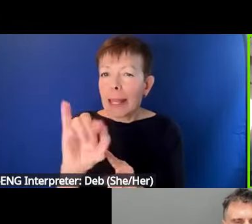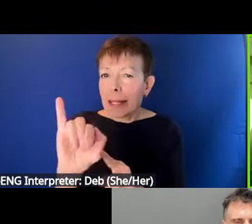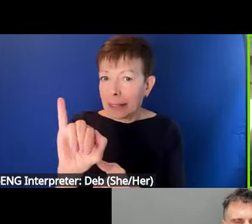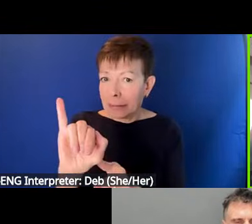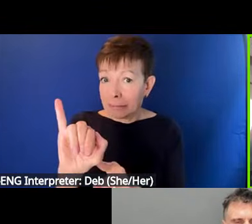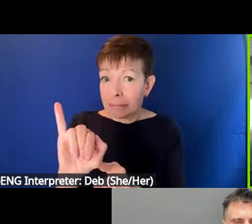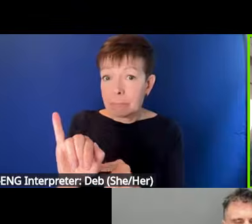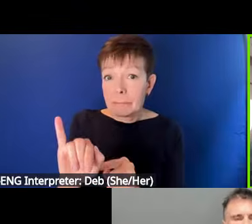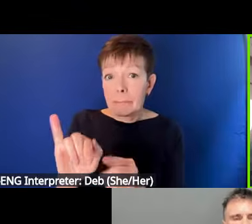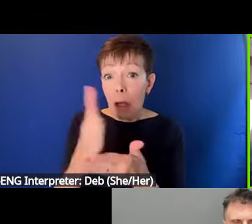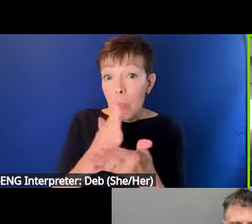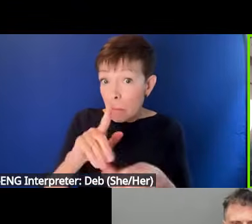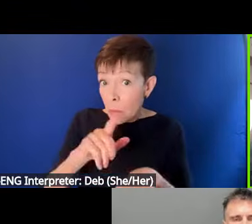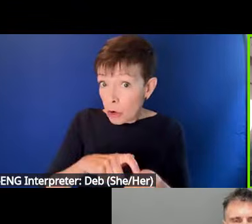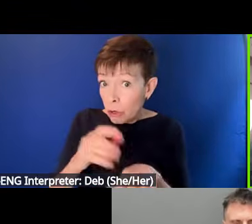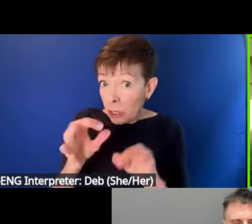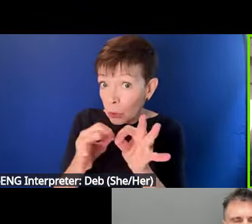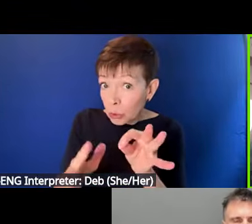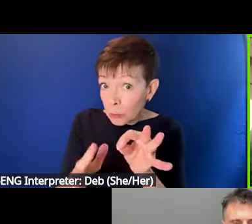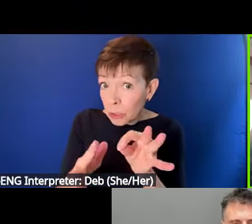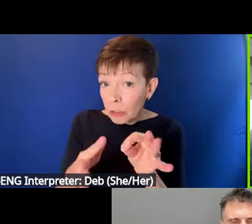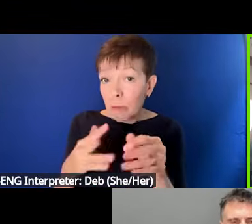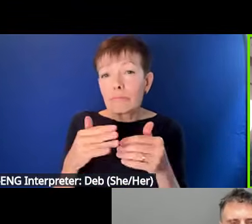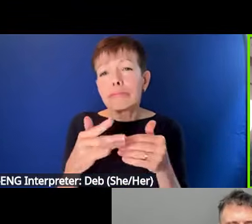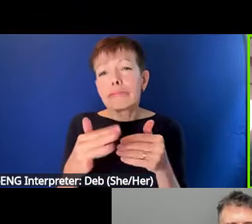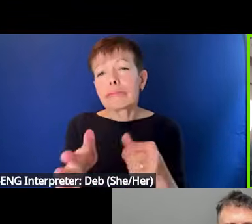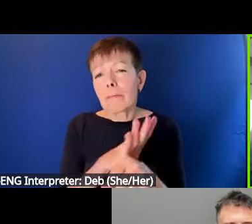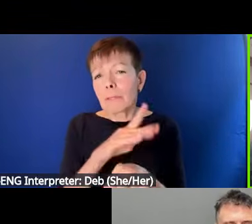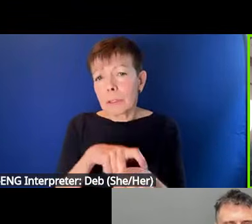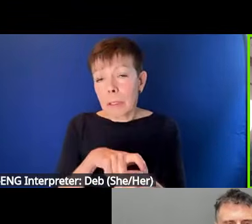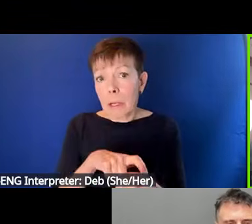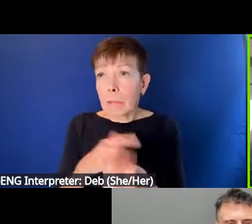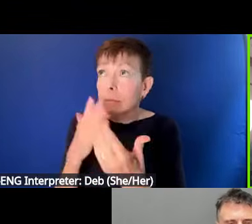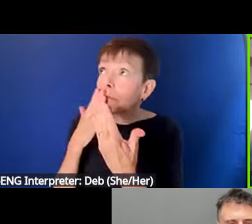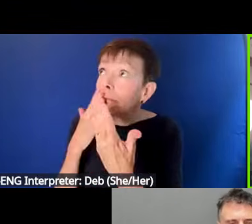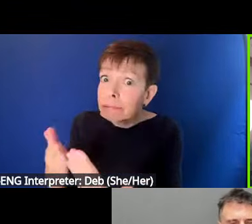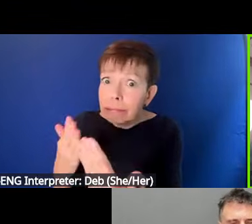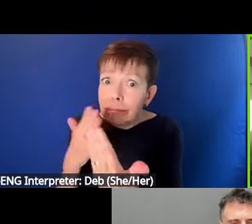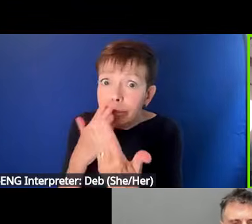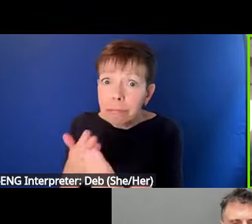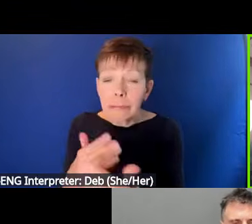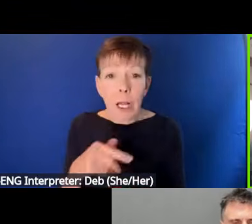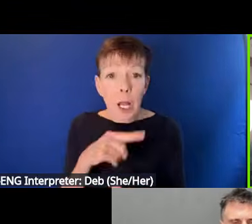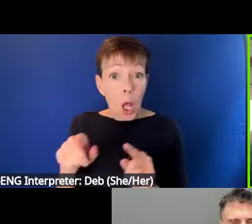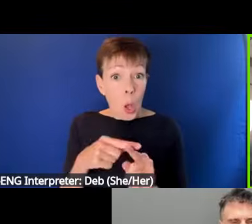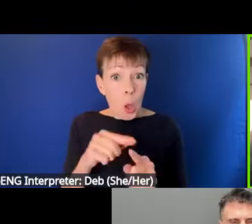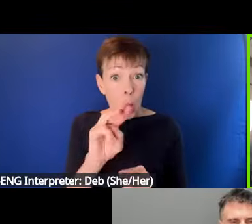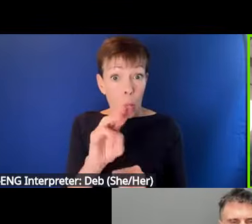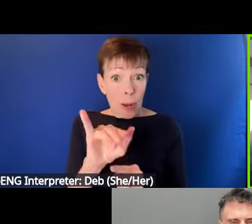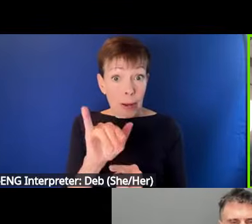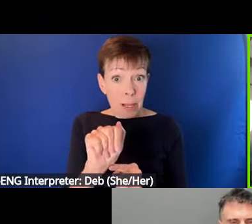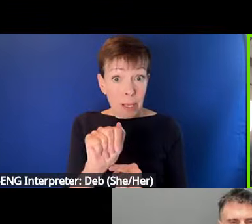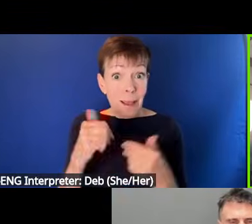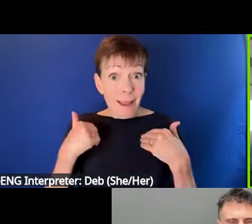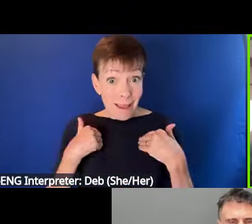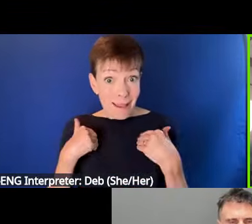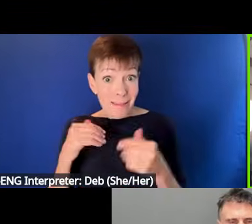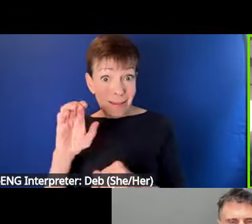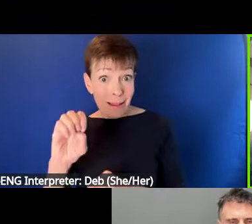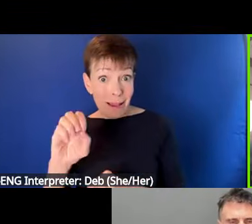and ultimately on a full-time basis. And we are grateful for that, because when Mia has Ellie, she has access.